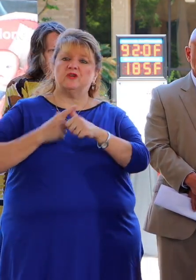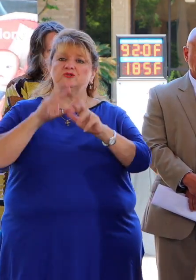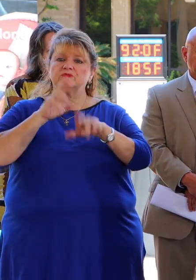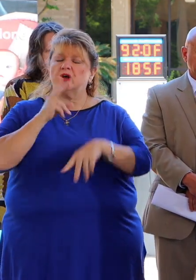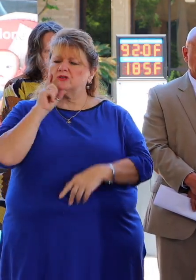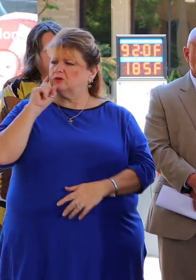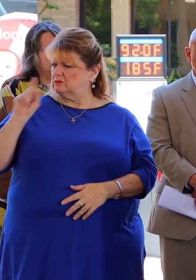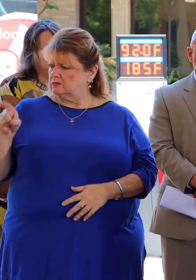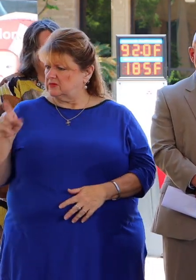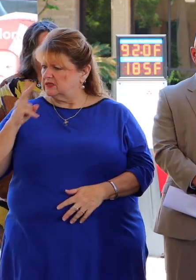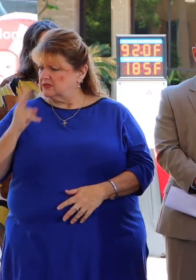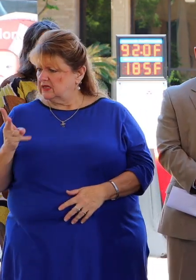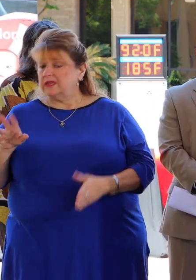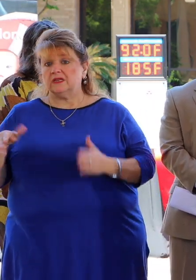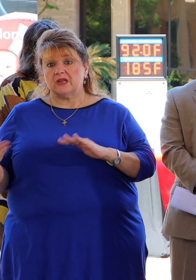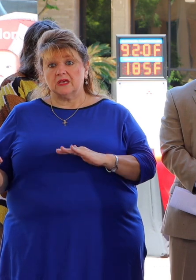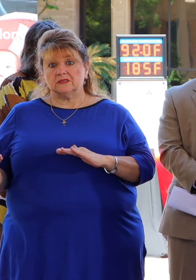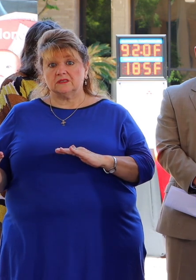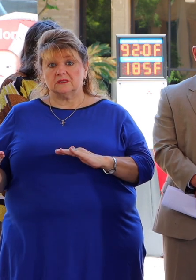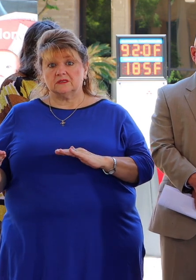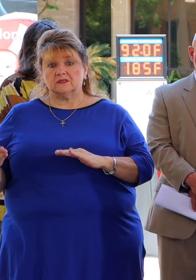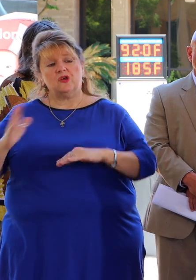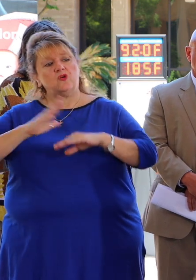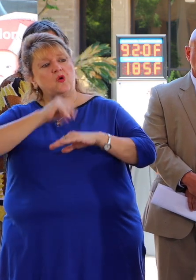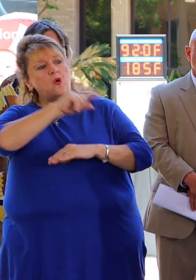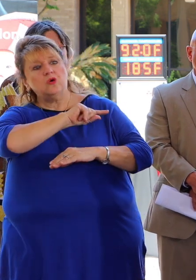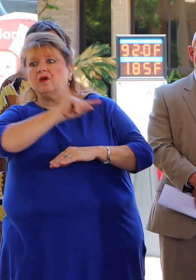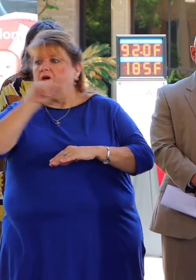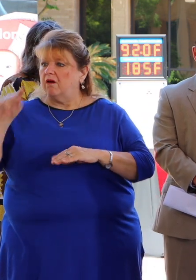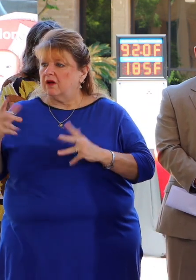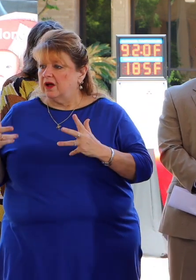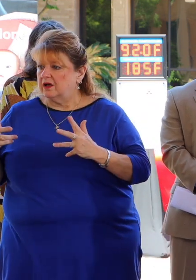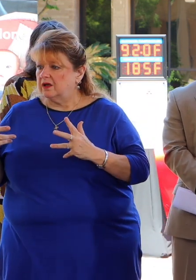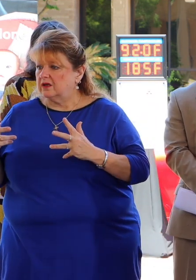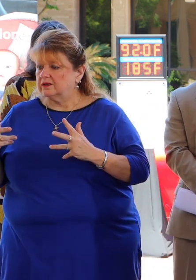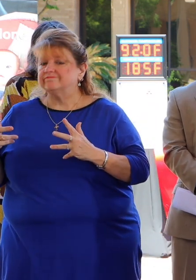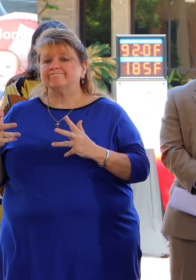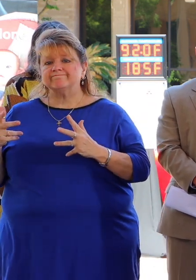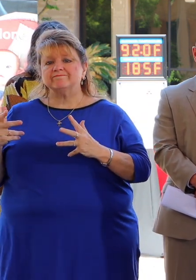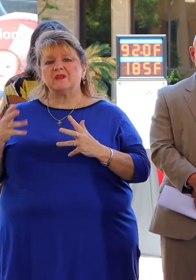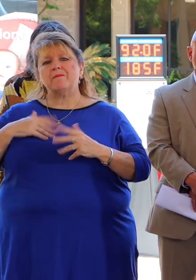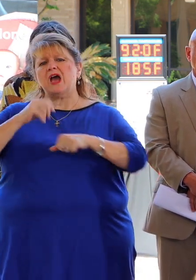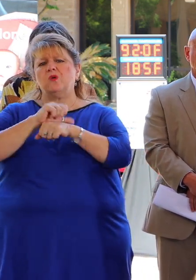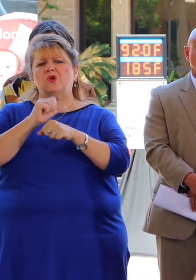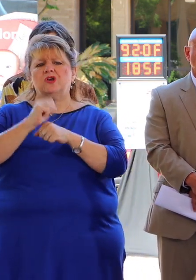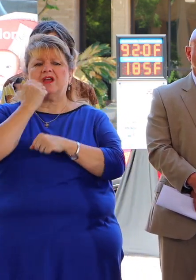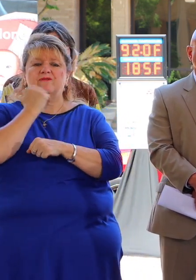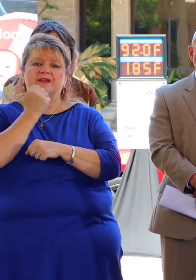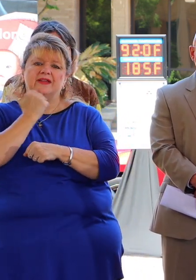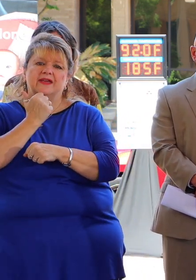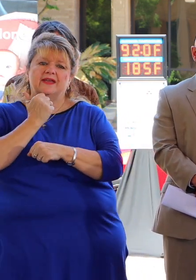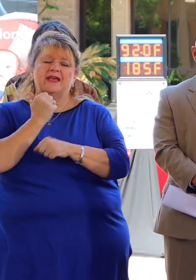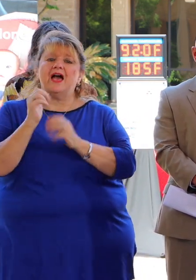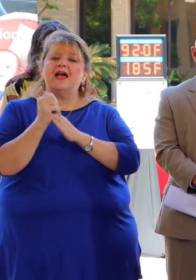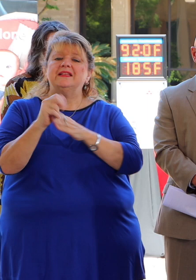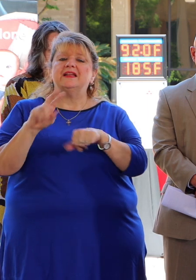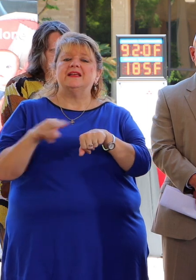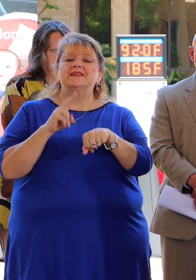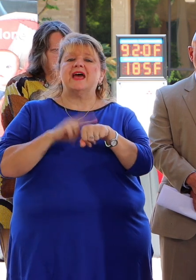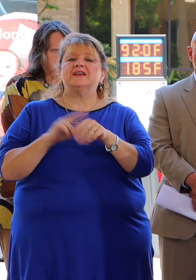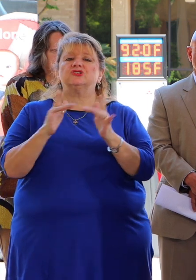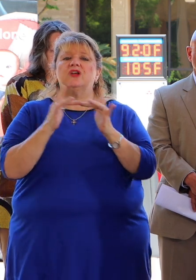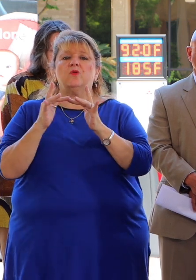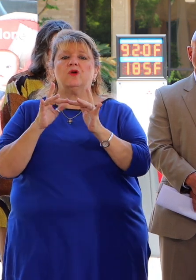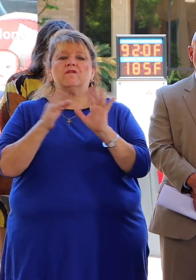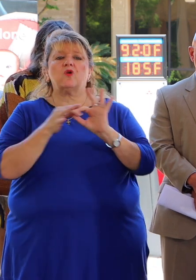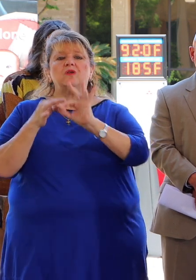these deaths that are preventable to heat stroke. In my work each and every day, I lead a national network of coalitions around